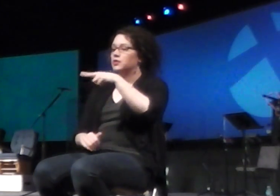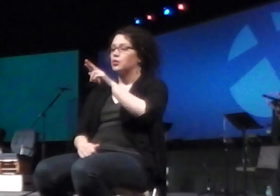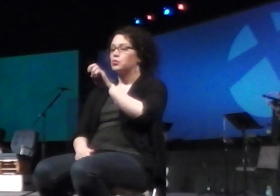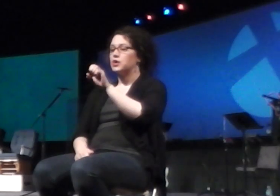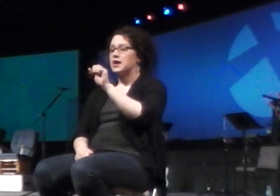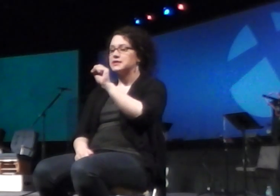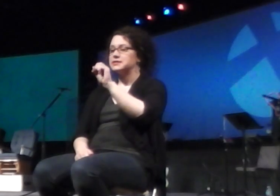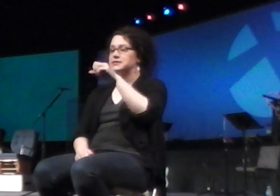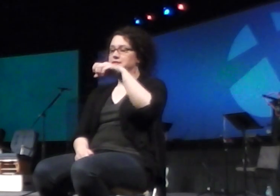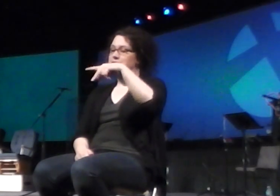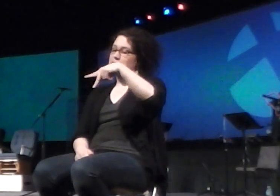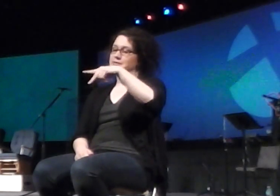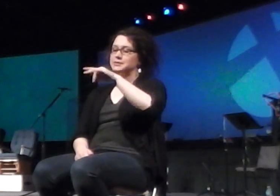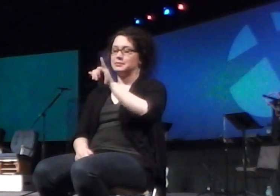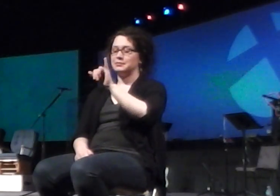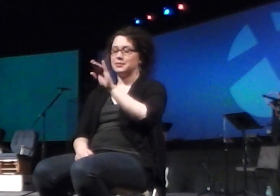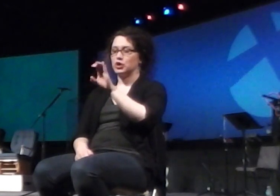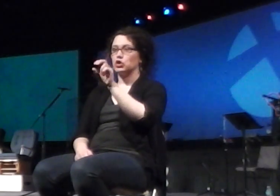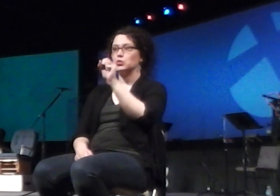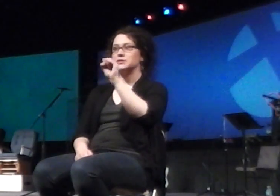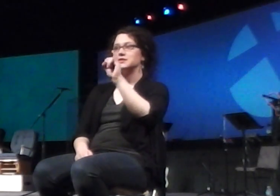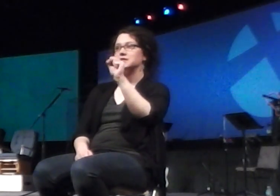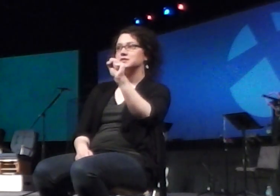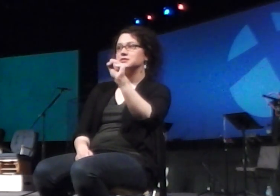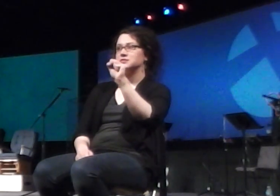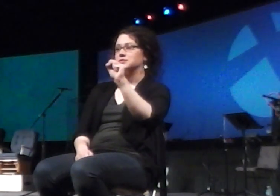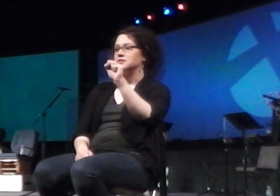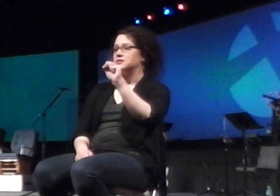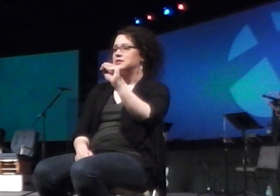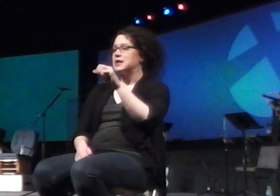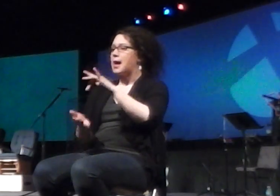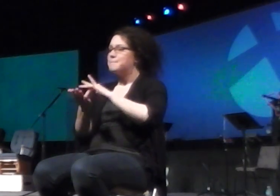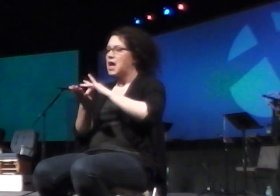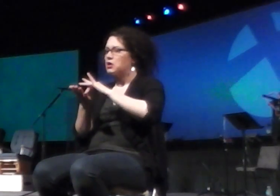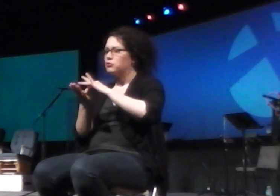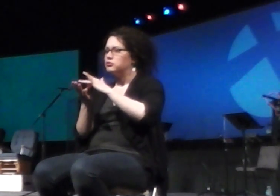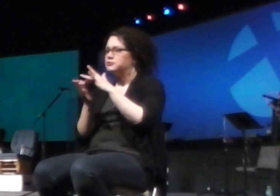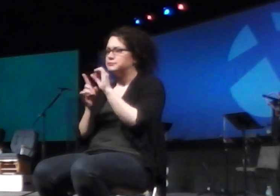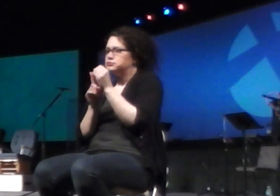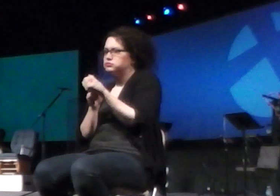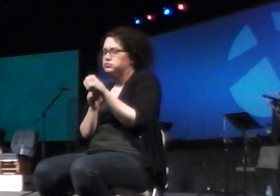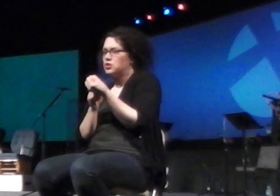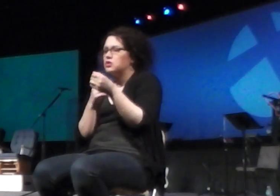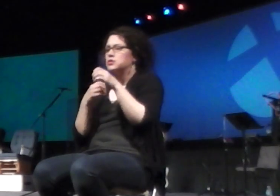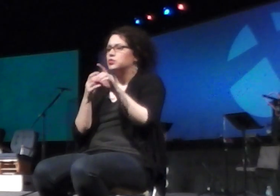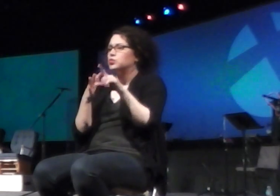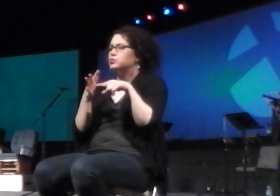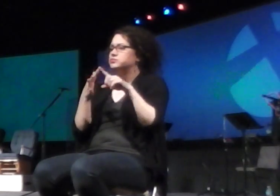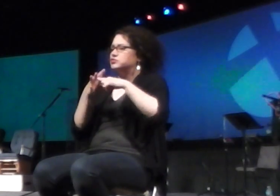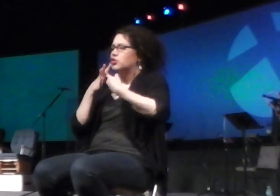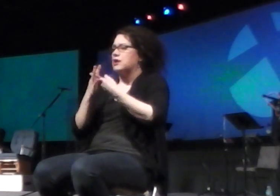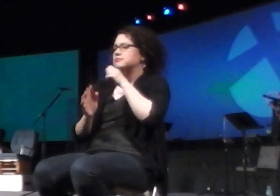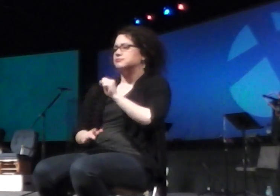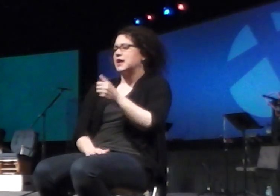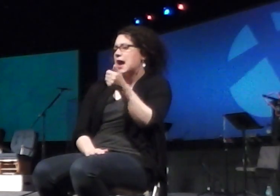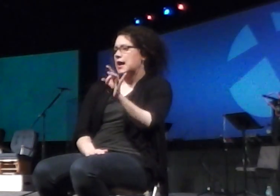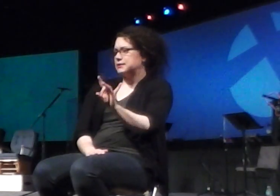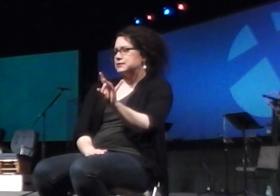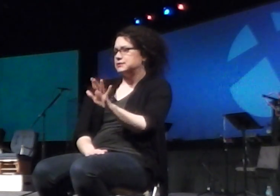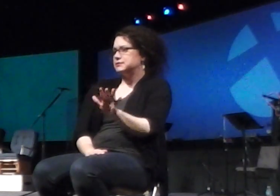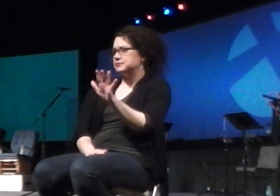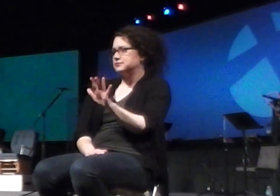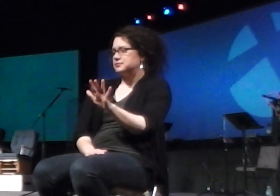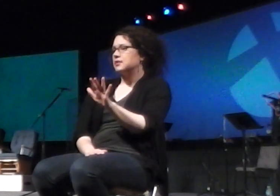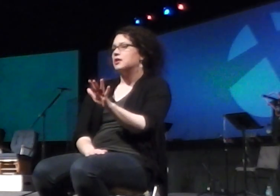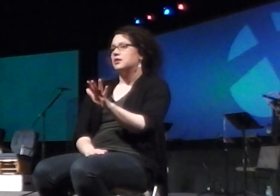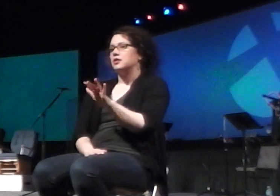is this medical condition that we all have, where basically, starting at about 18 years old, what happens is you start to lose the